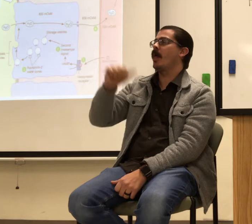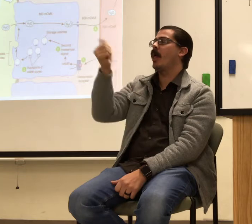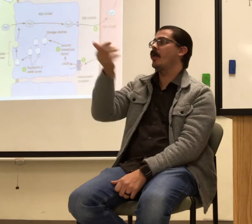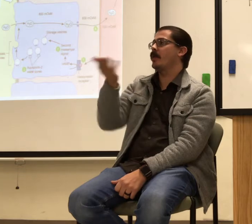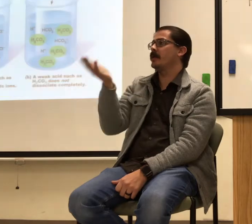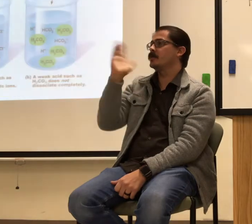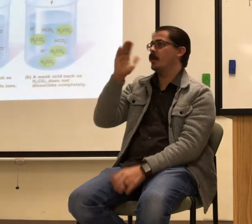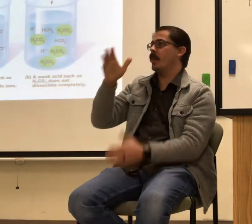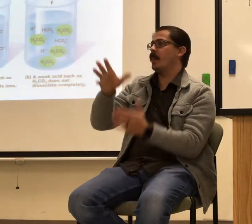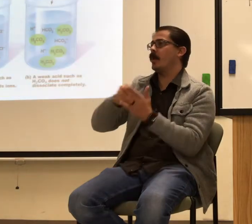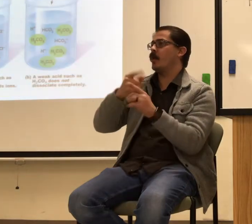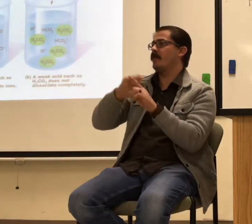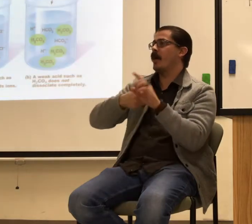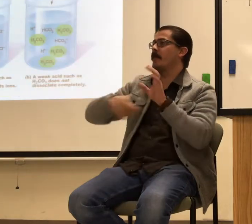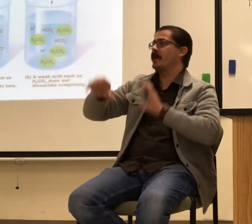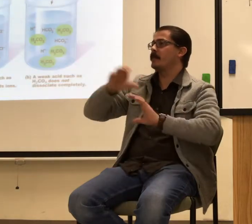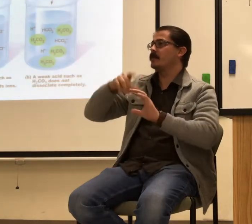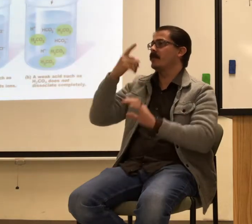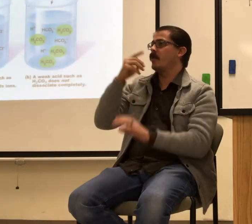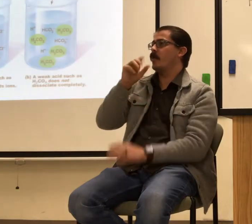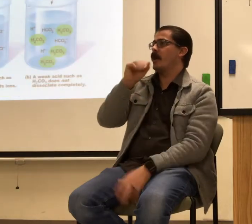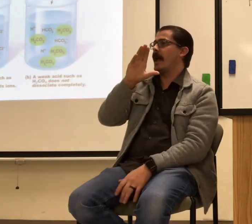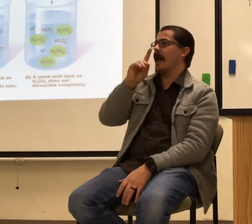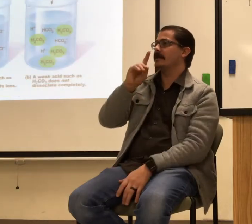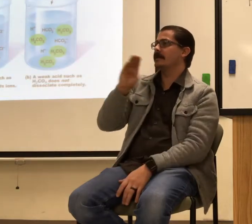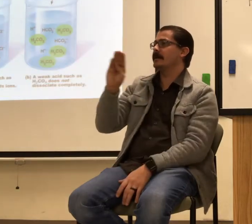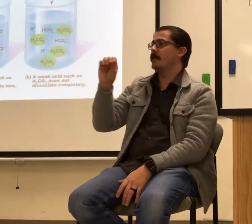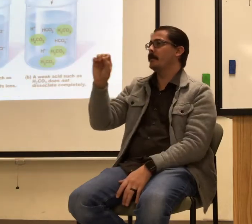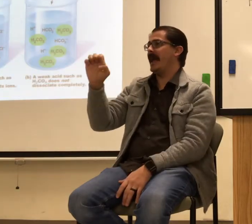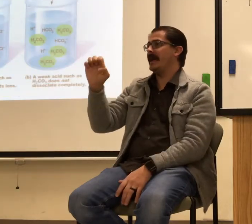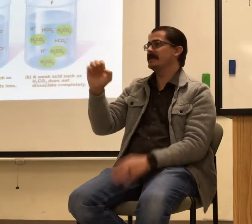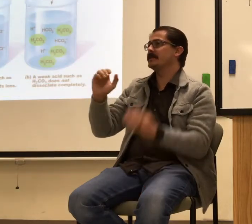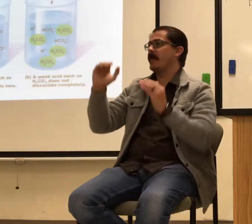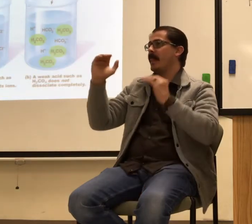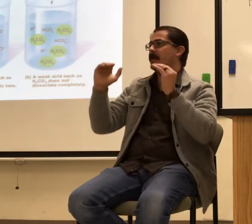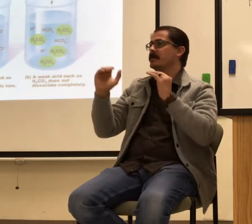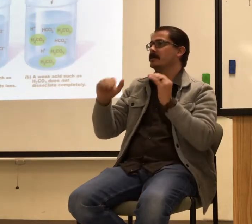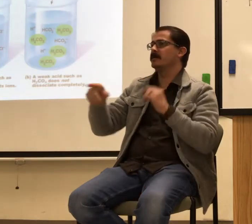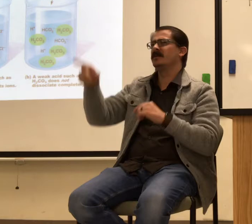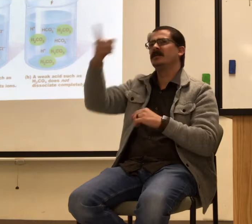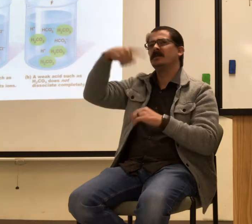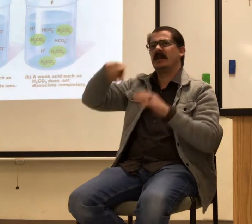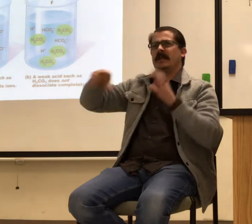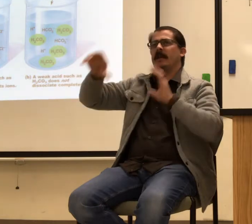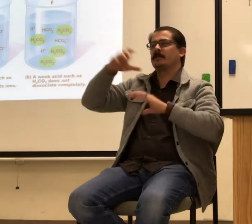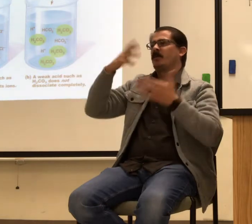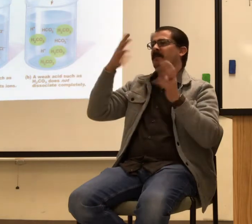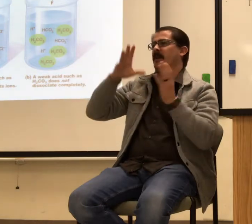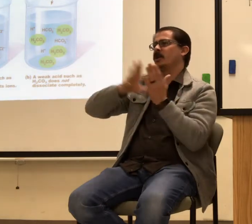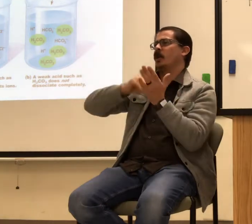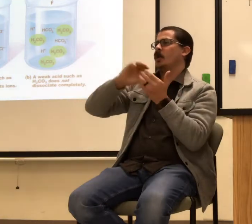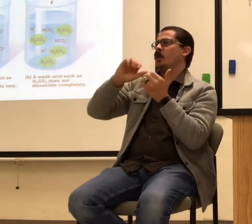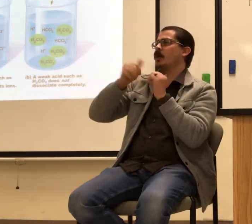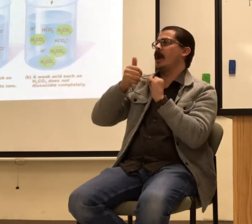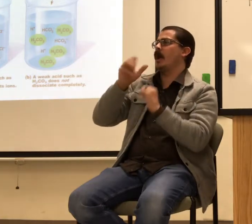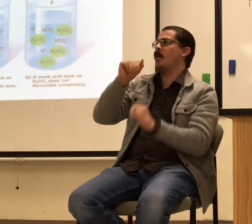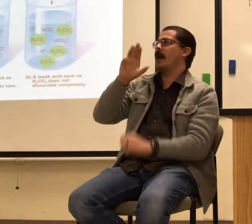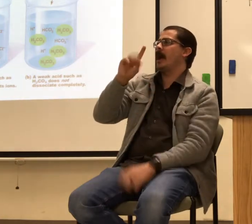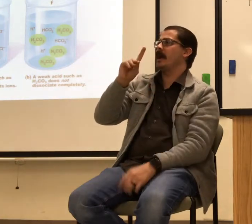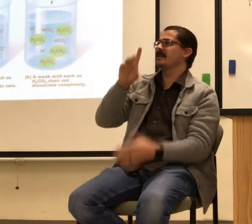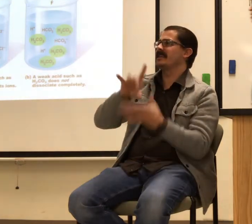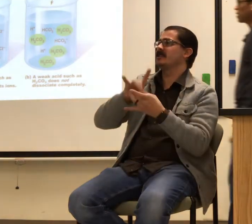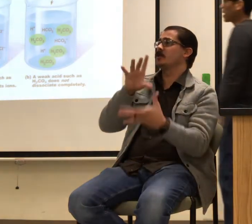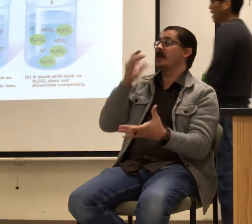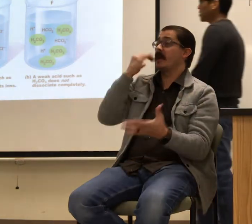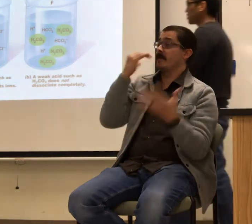you learn in chemistry in terms of acid-base balance. In chemistry, you kind of learn how acids dissociate. If it's a